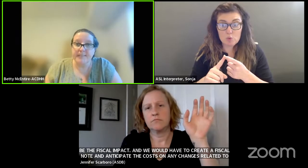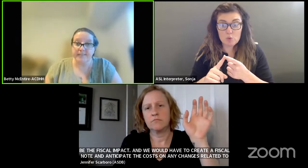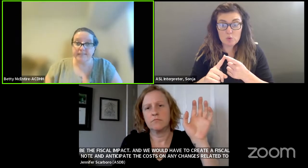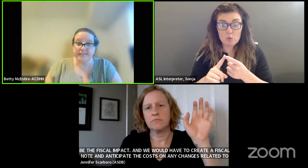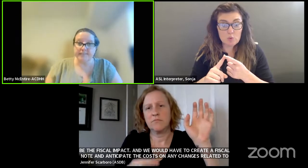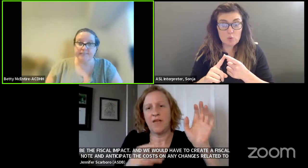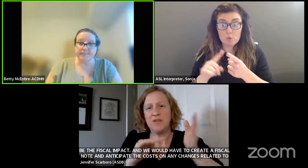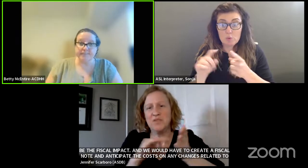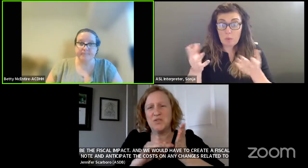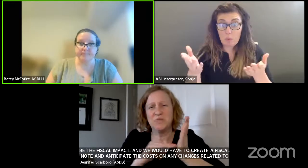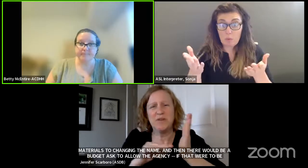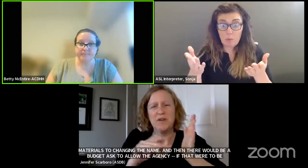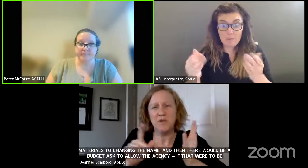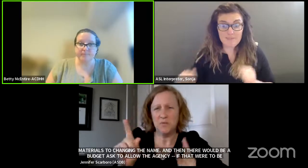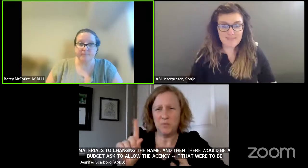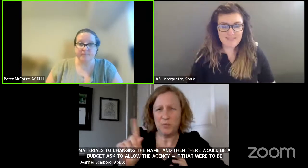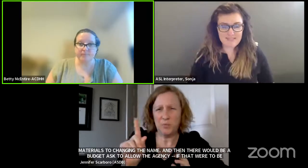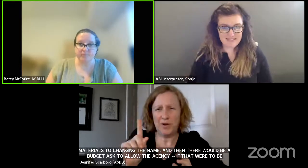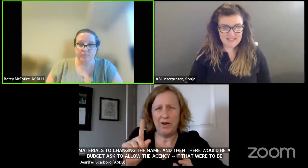yes.